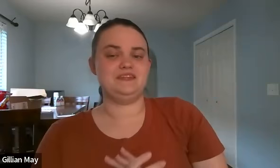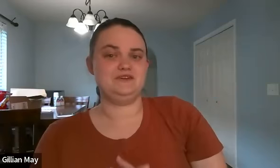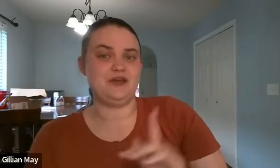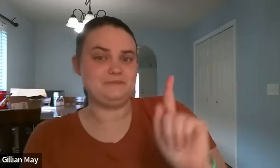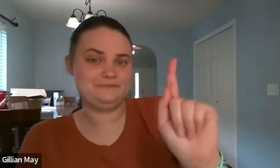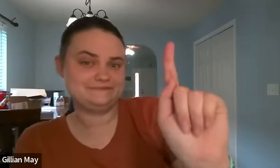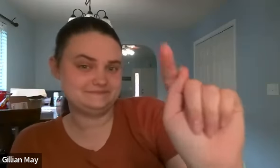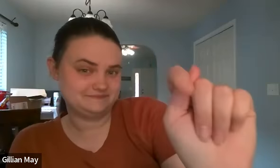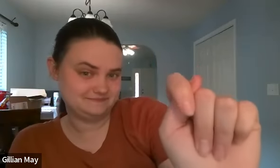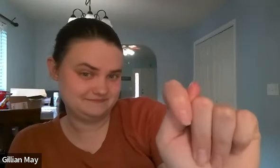here we go.